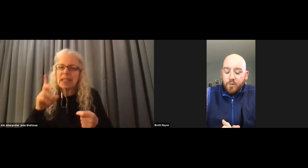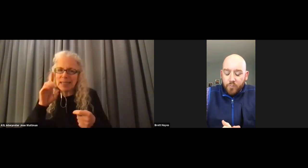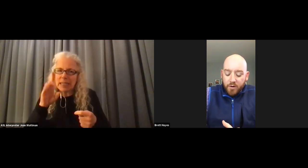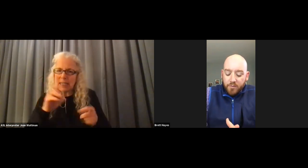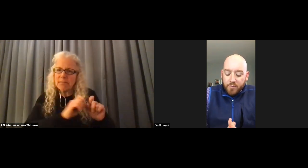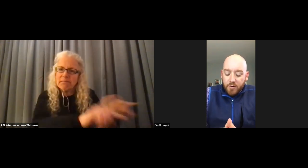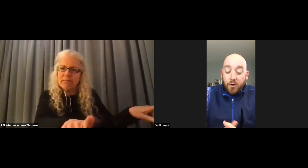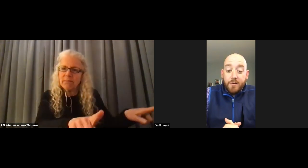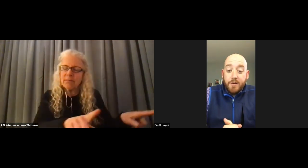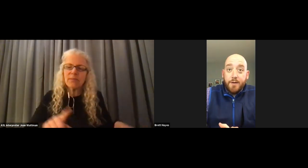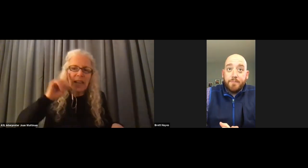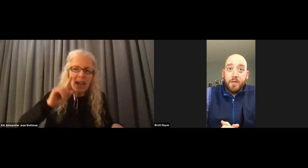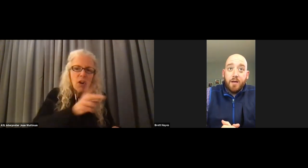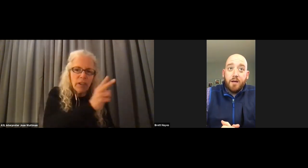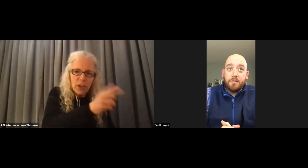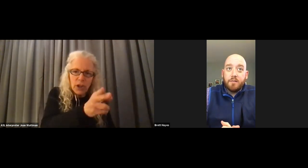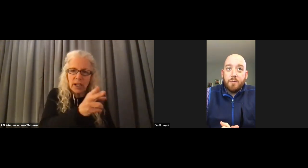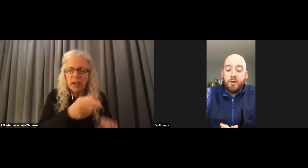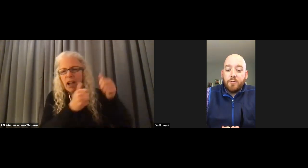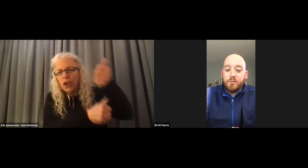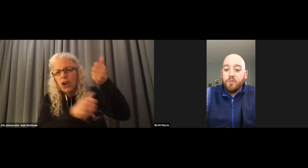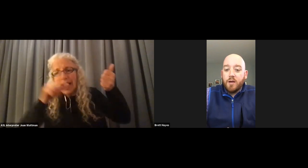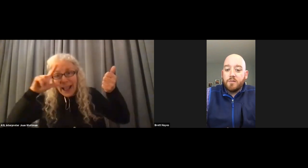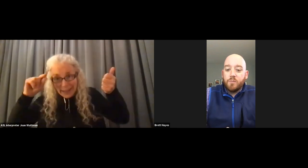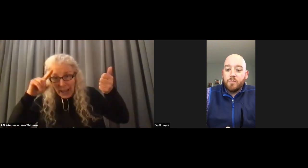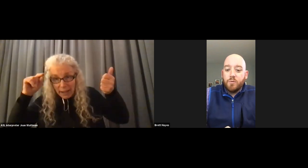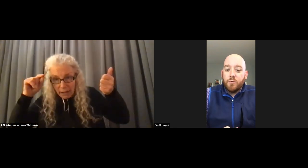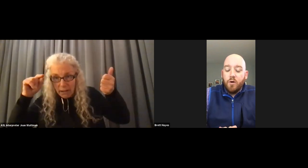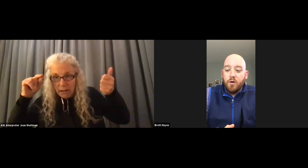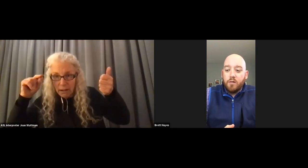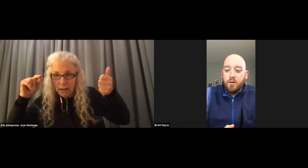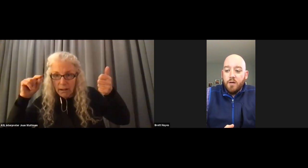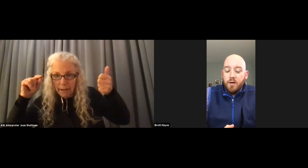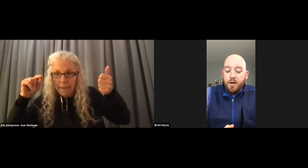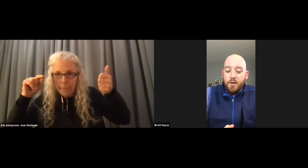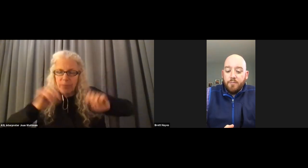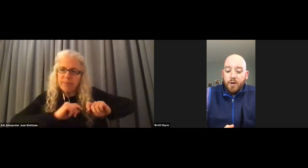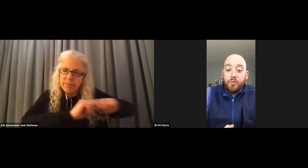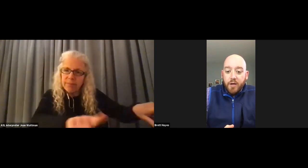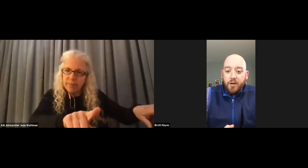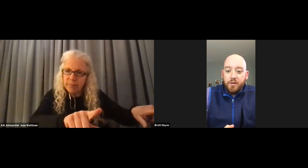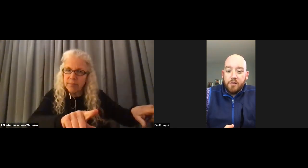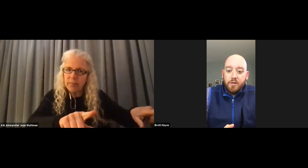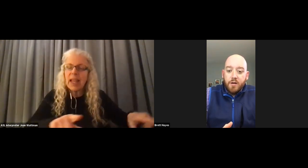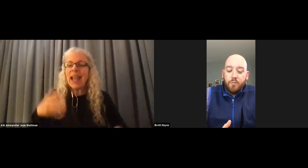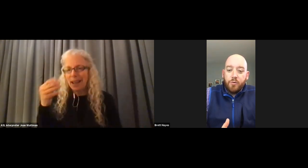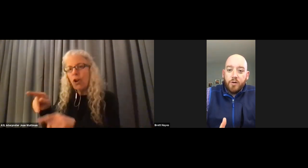working with Gallaudet. And they put out surveys to all healthcare